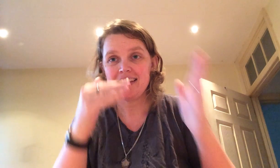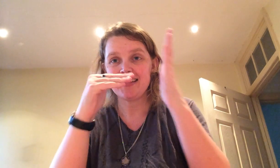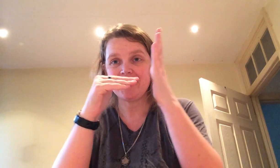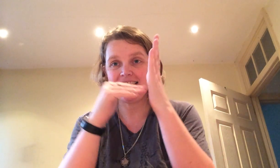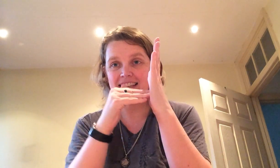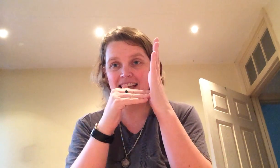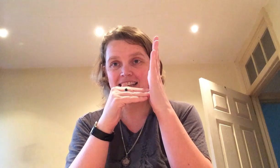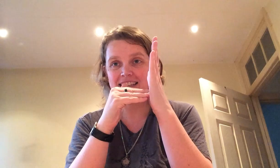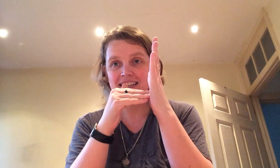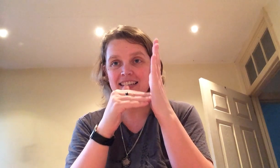Z,